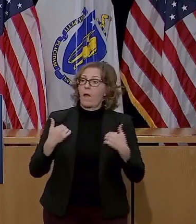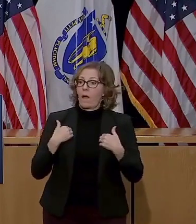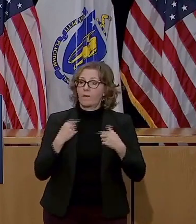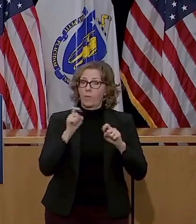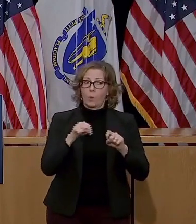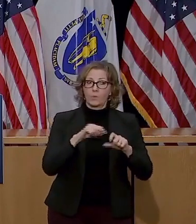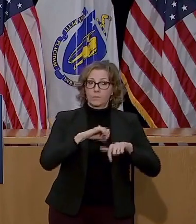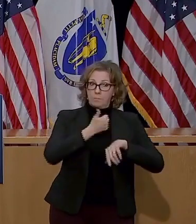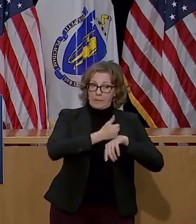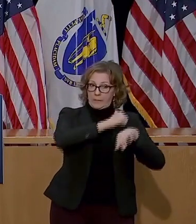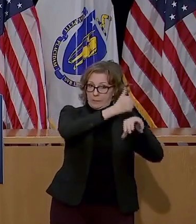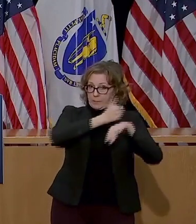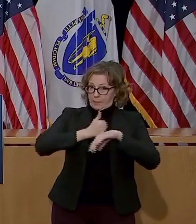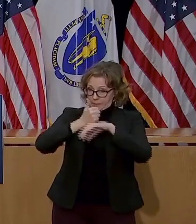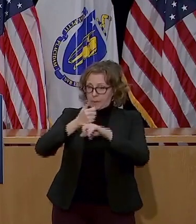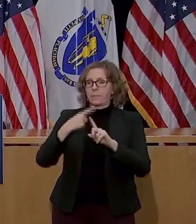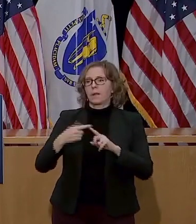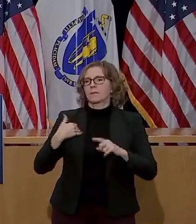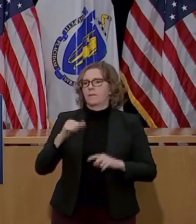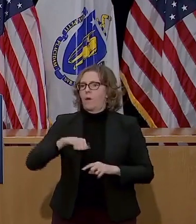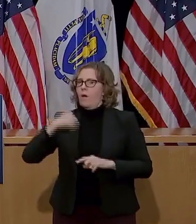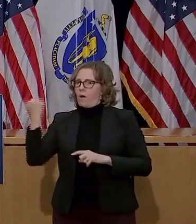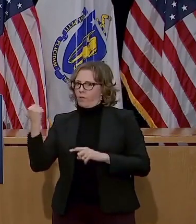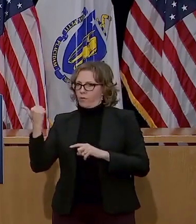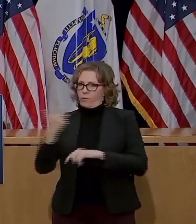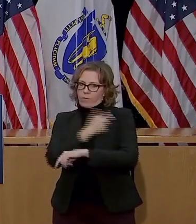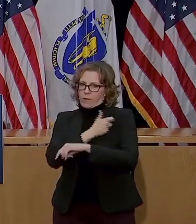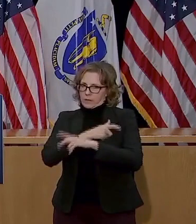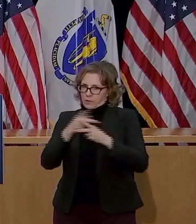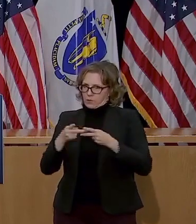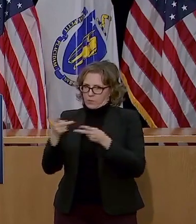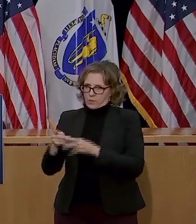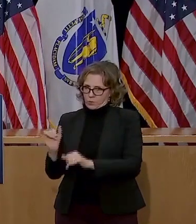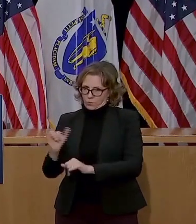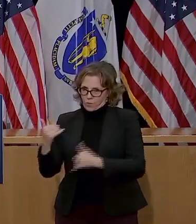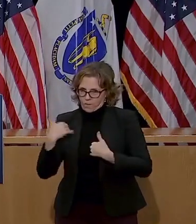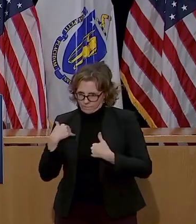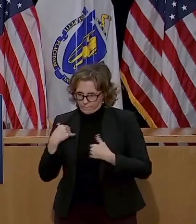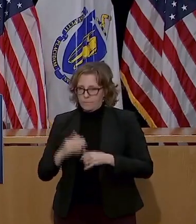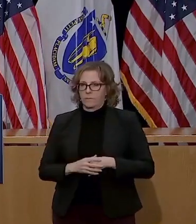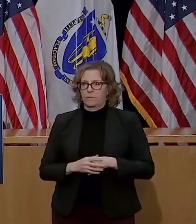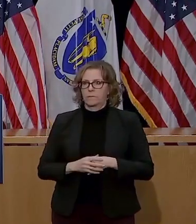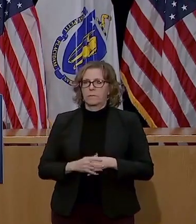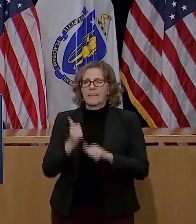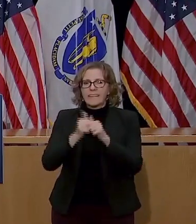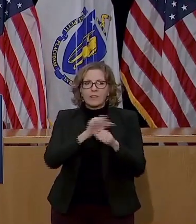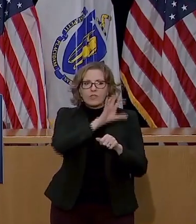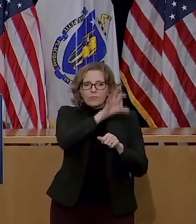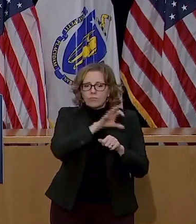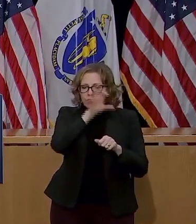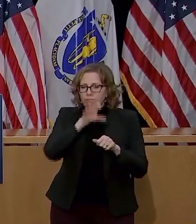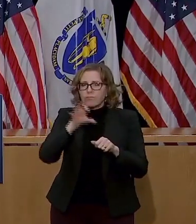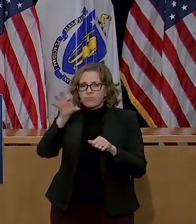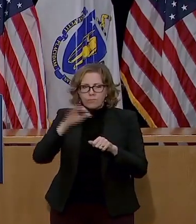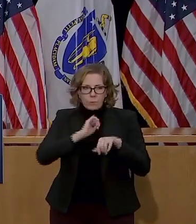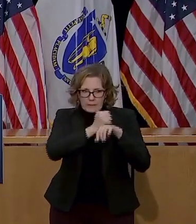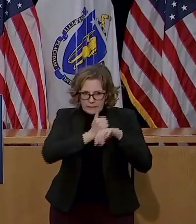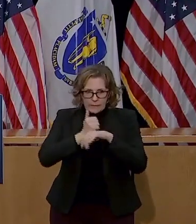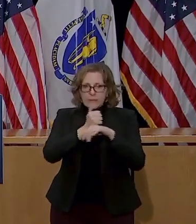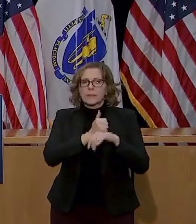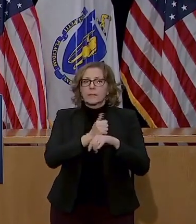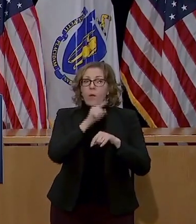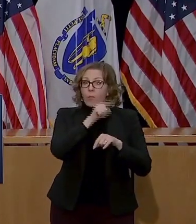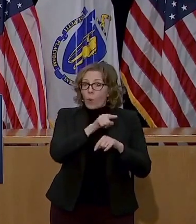other public vaccination sites at a variety of different locations in every region of the Commonwealth and is partnering with